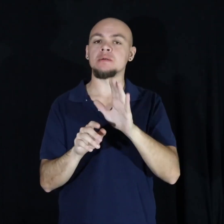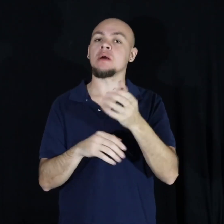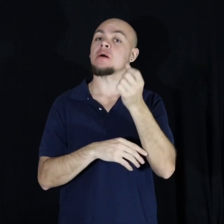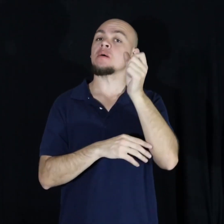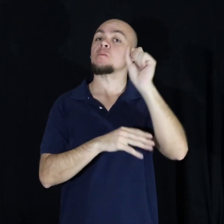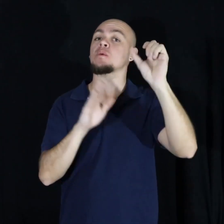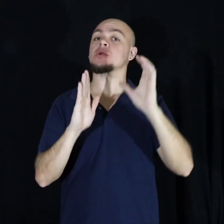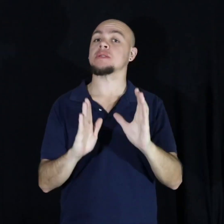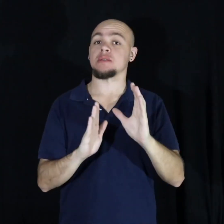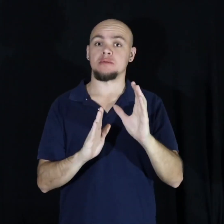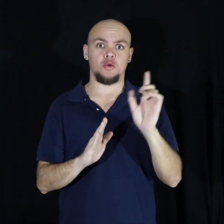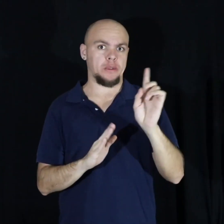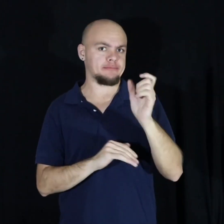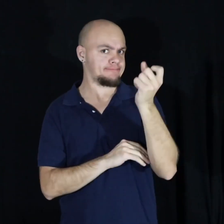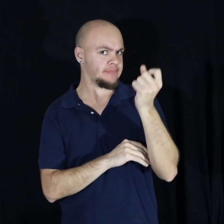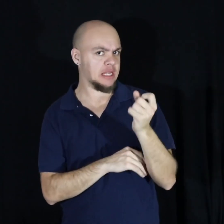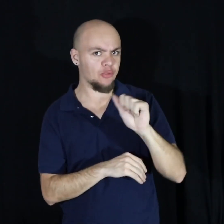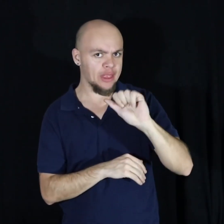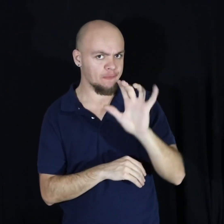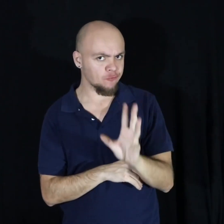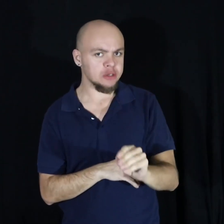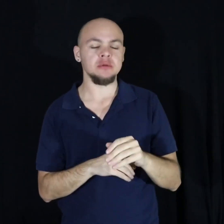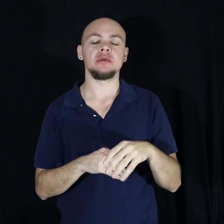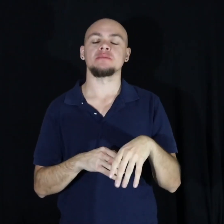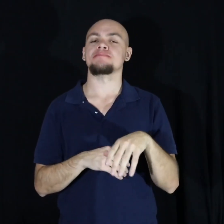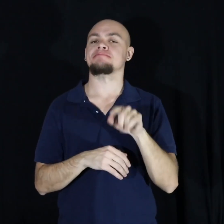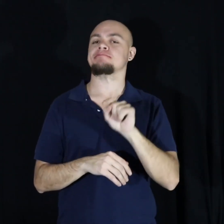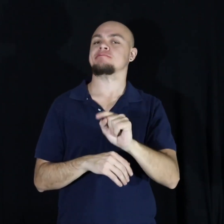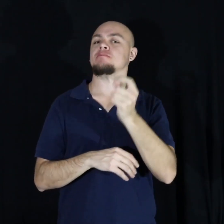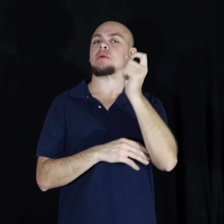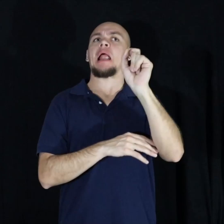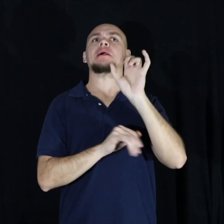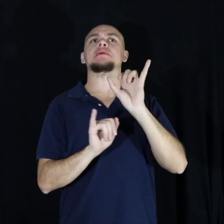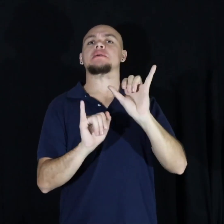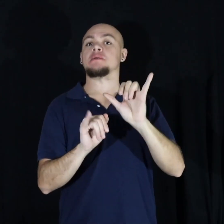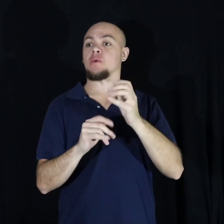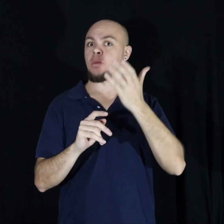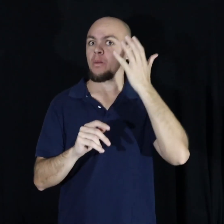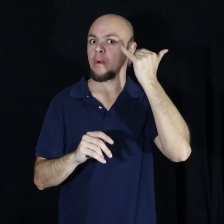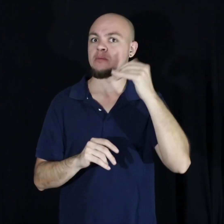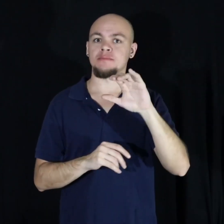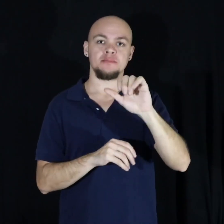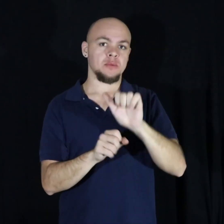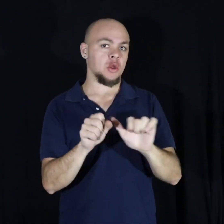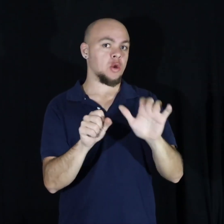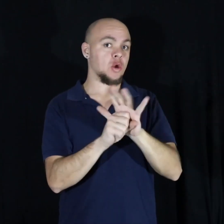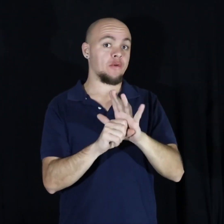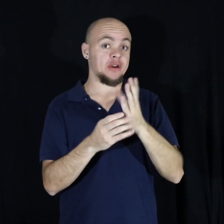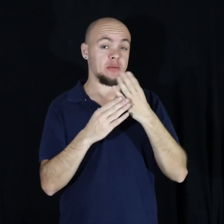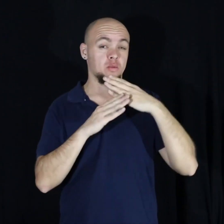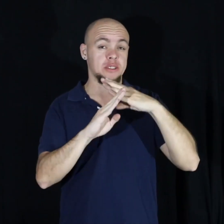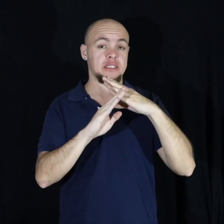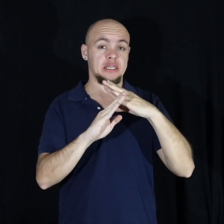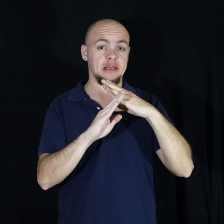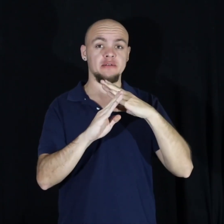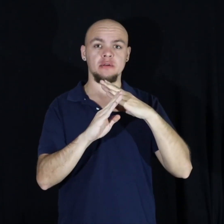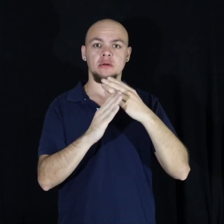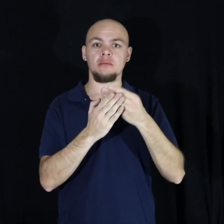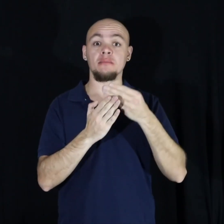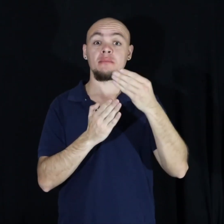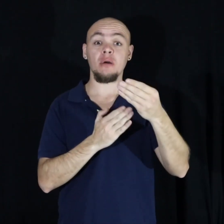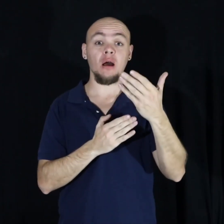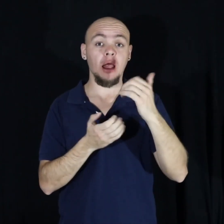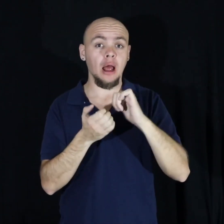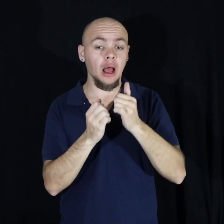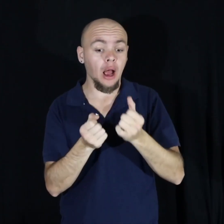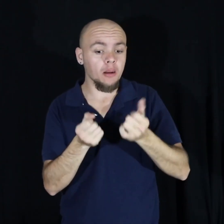Protesters in South Africa were protesting because it has been revealed that their COVID protective gear was bought for 5 times the